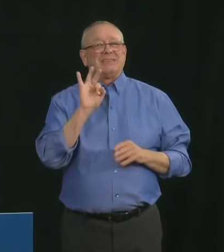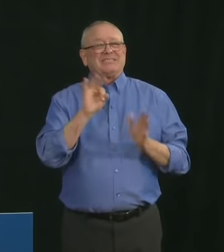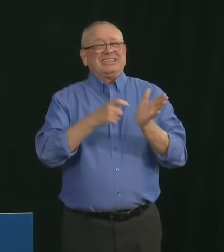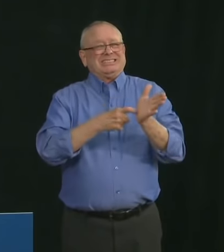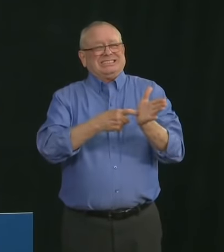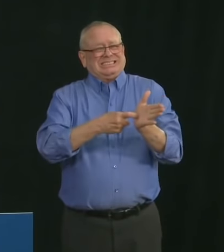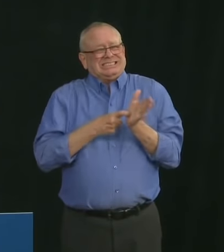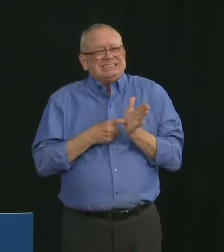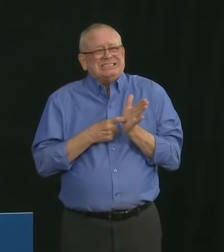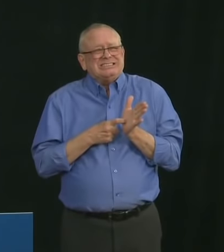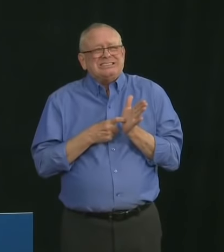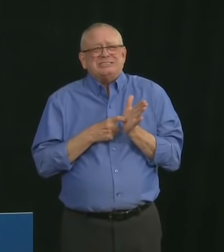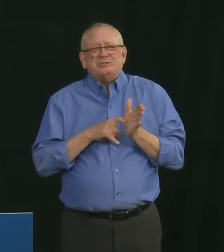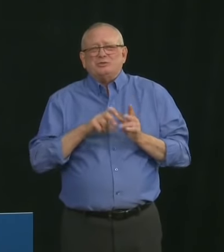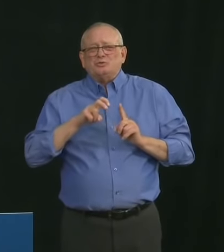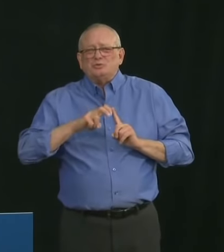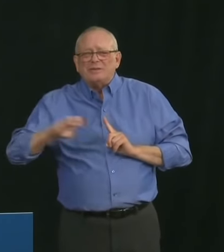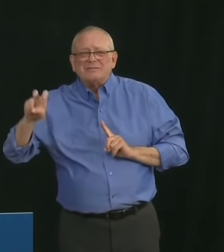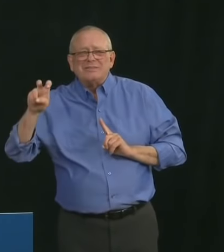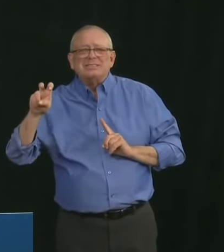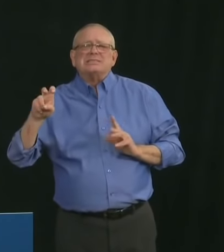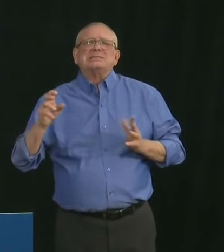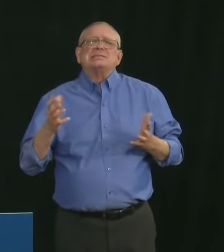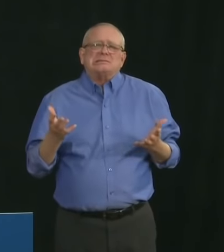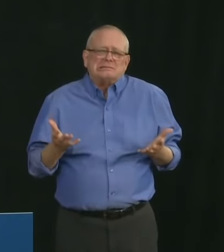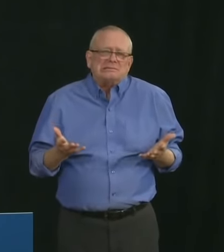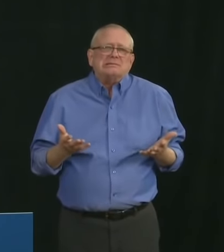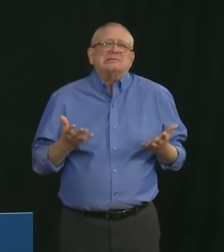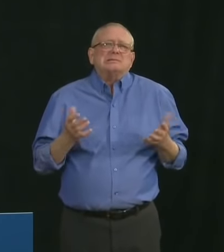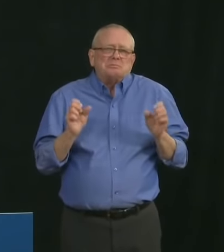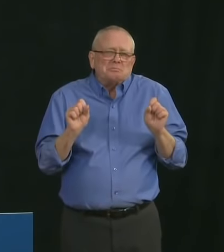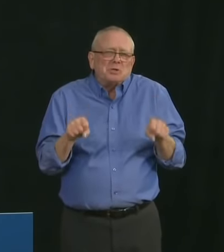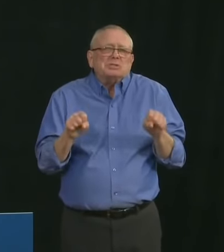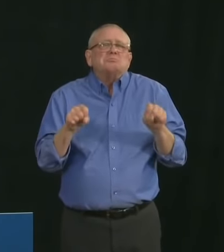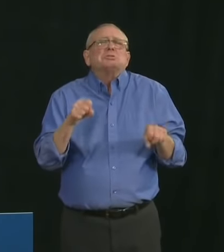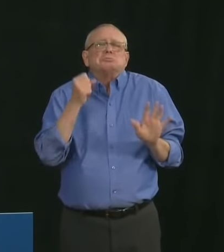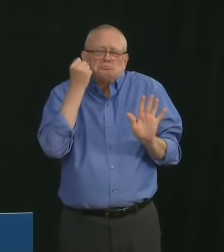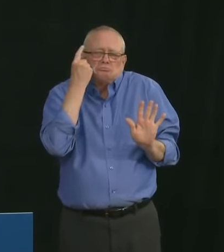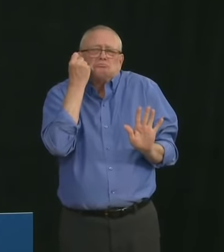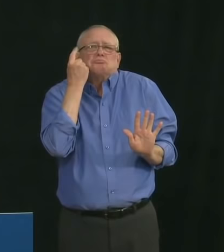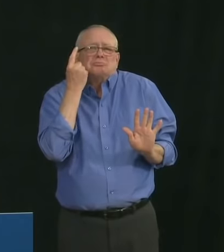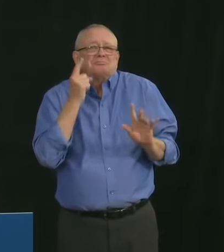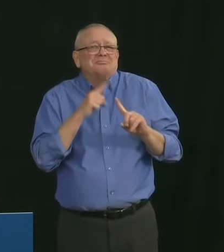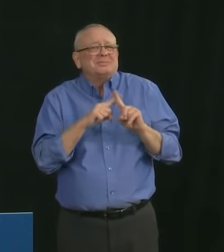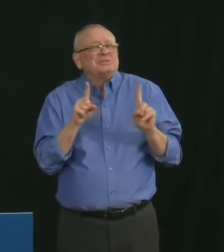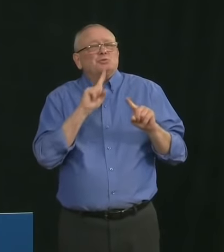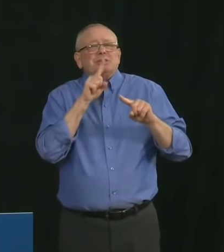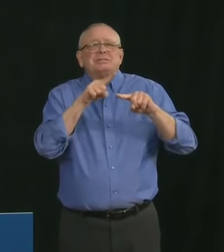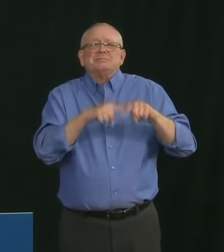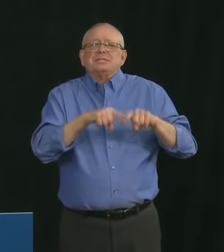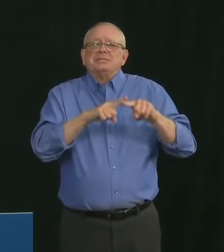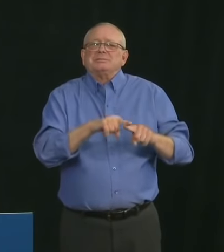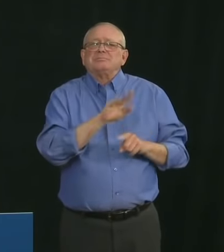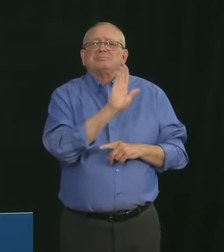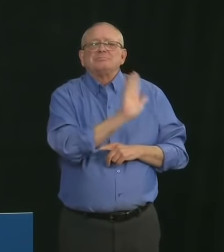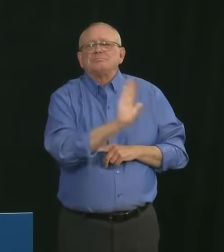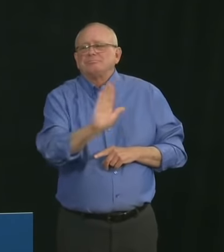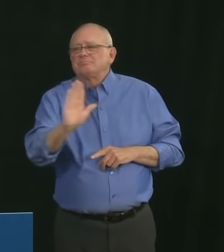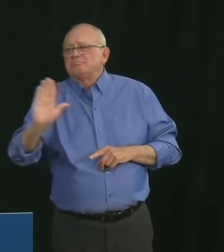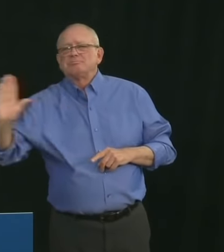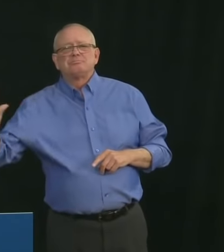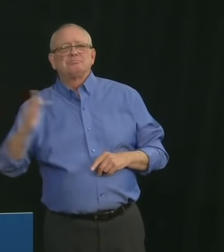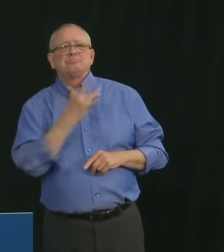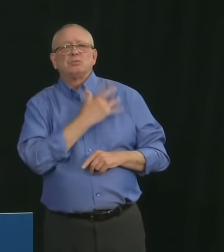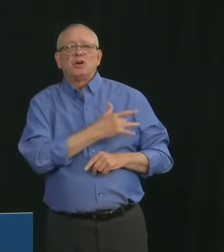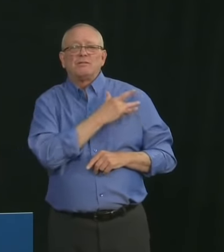happen, and there are no current requirements, except for, again, as some provinces and territories do have some of those border measures